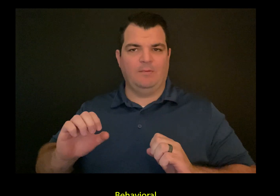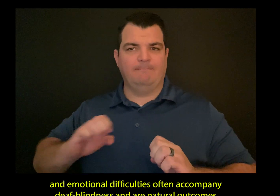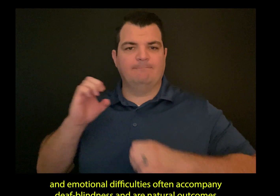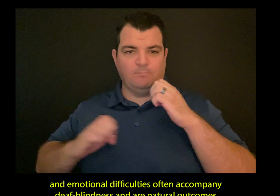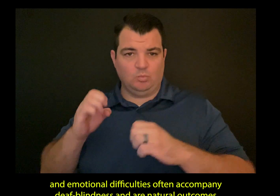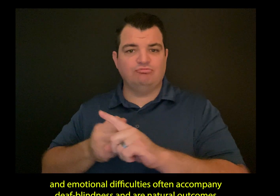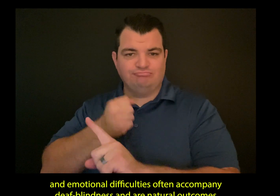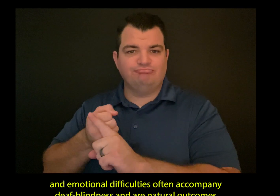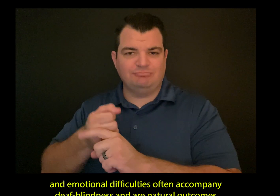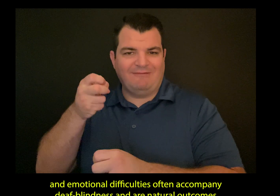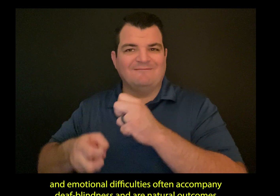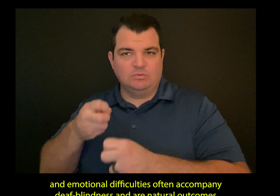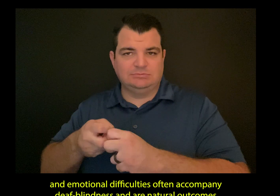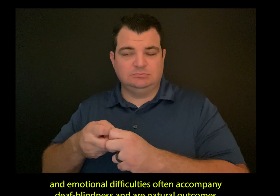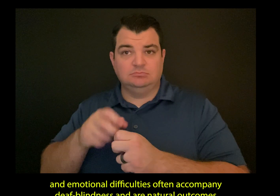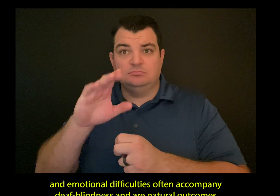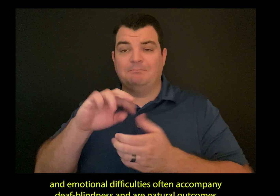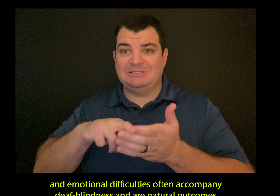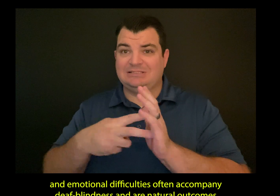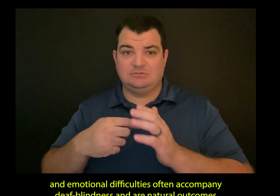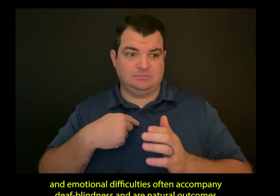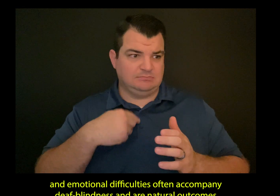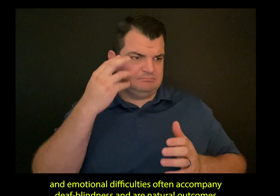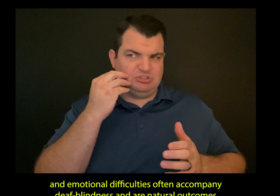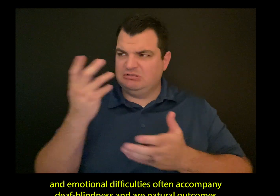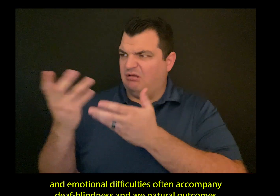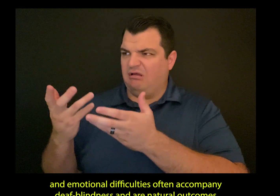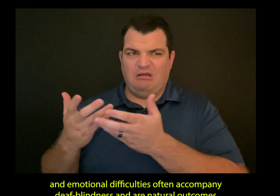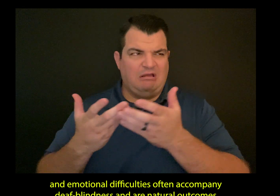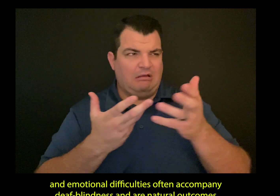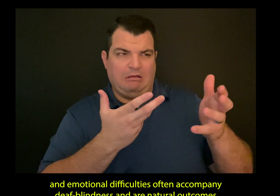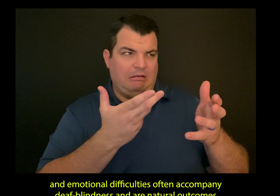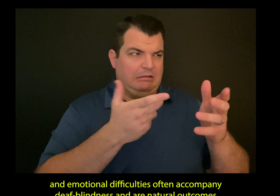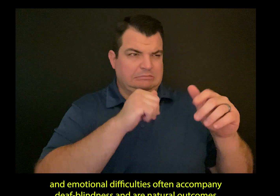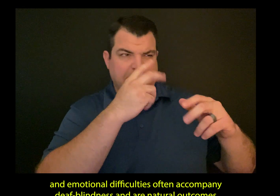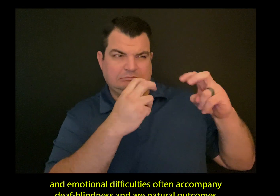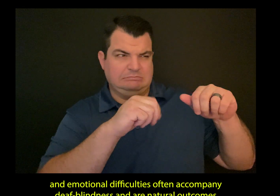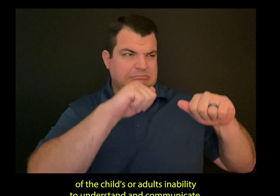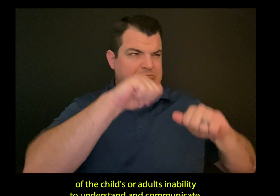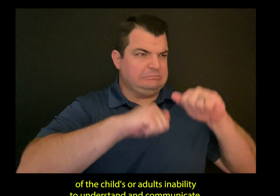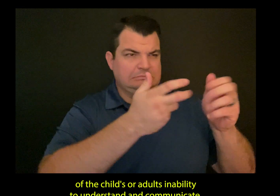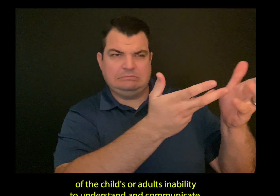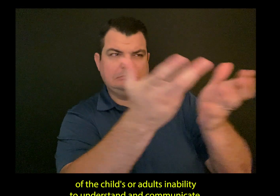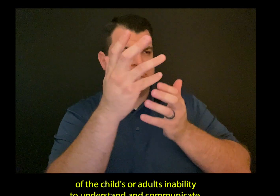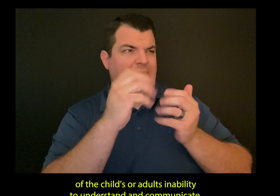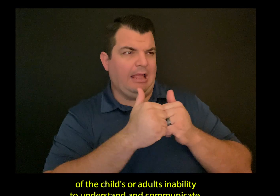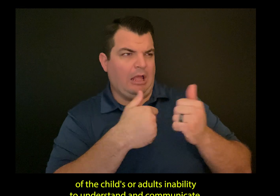Behavioral and emotional difficulties often accompany deaf-blindness and are natural outcomes of the child's or adult's